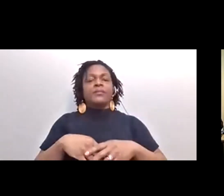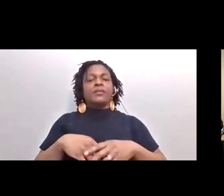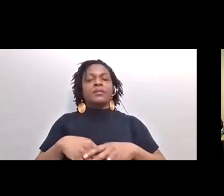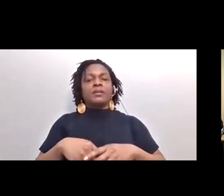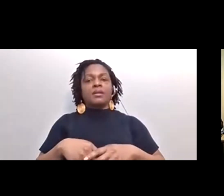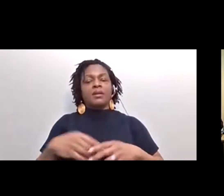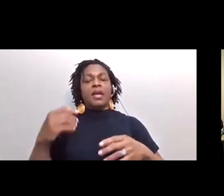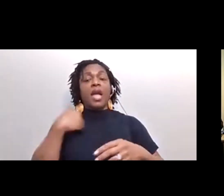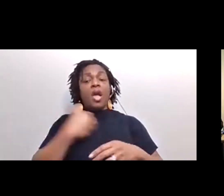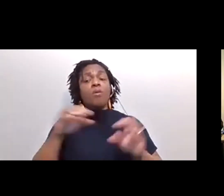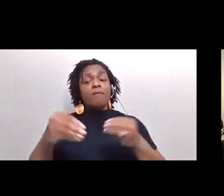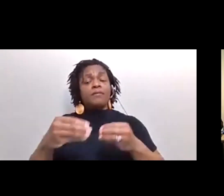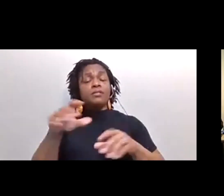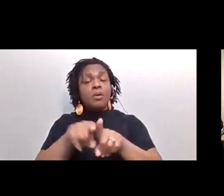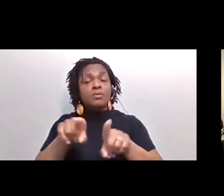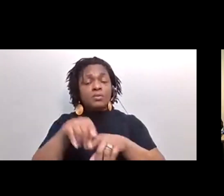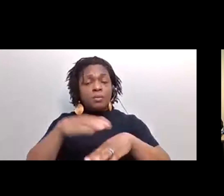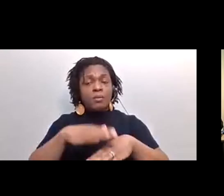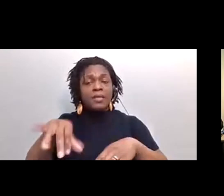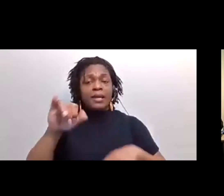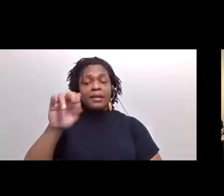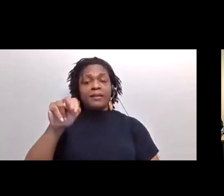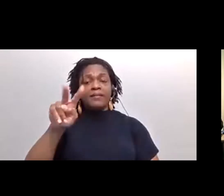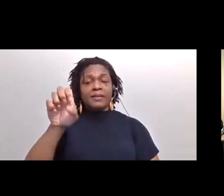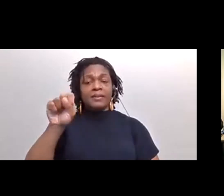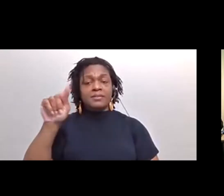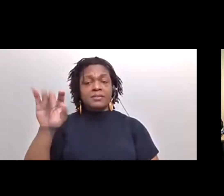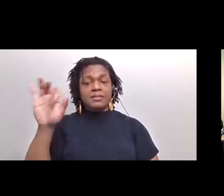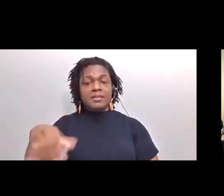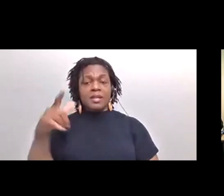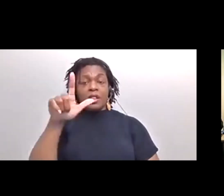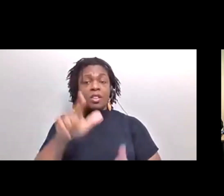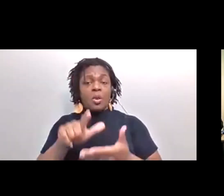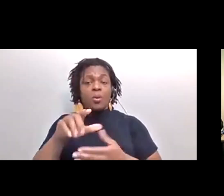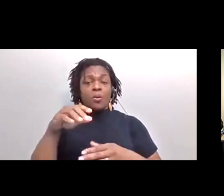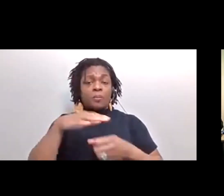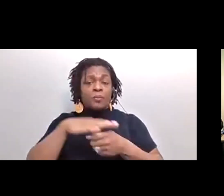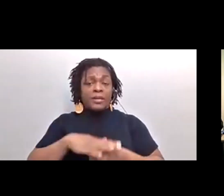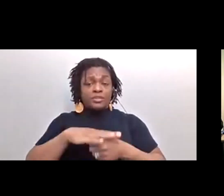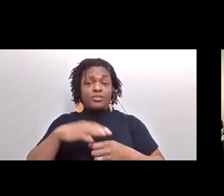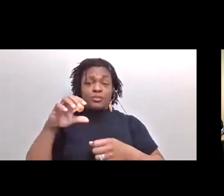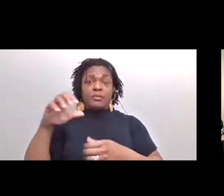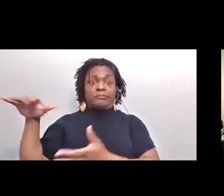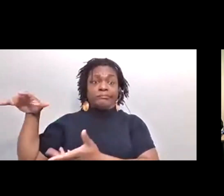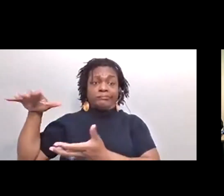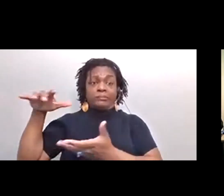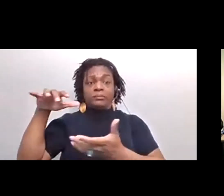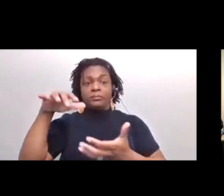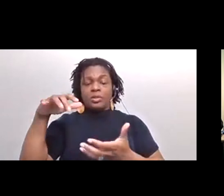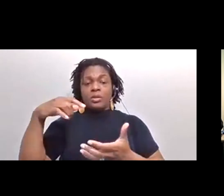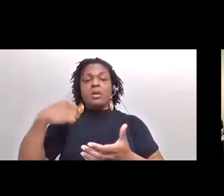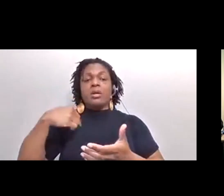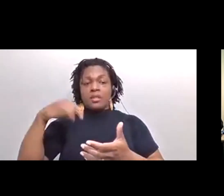I believe it is. It's right now low pressure in the Bay of Campeche. So it's just a low pressure system that we do expect